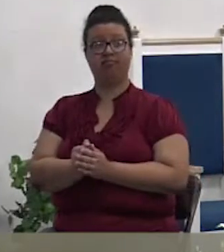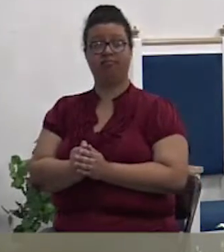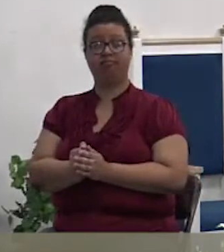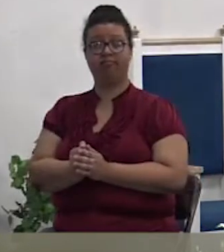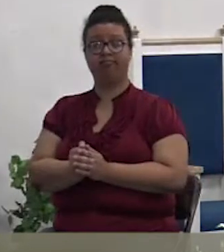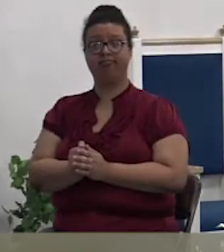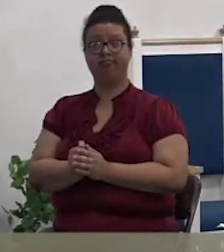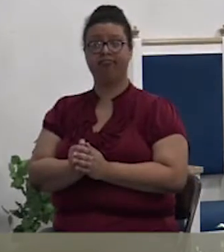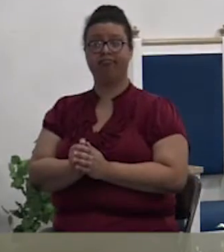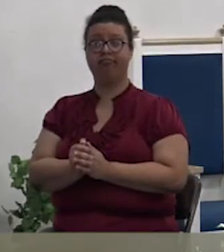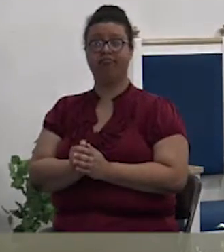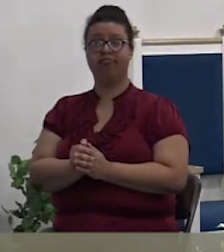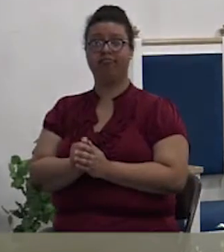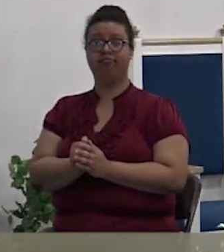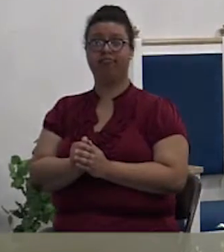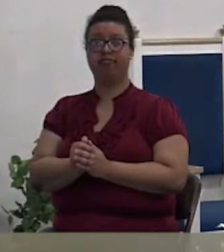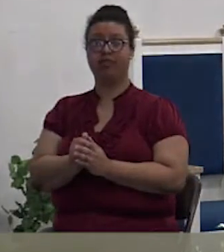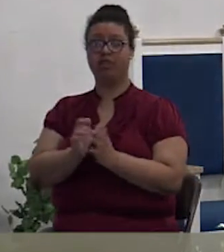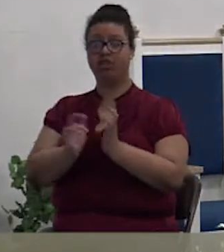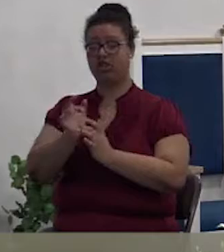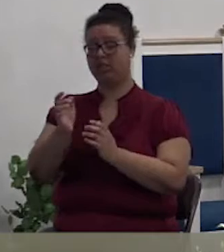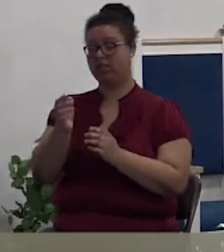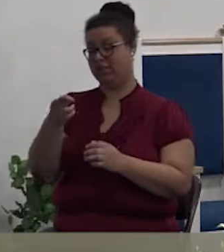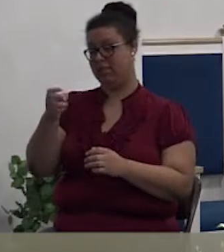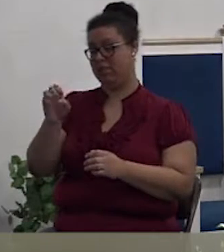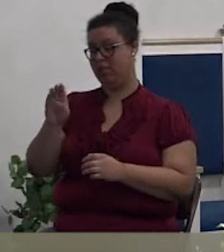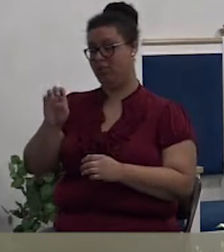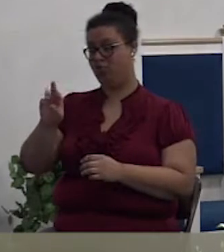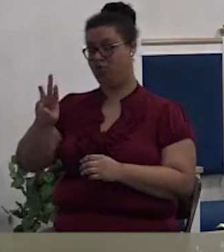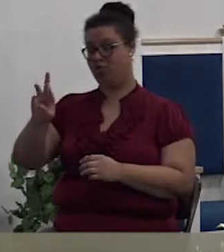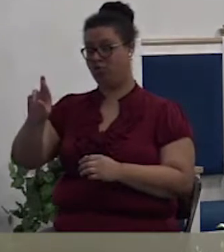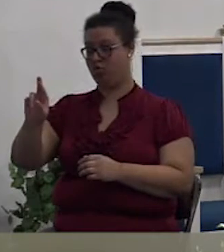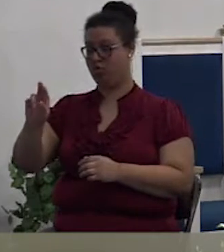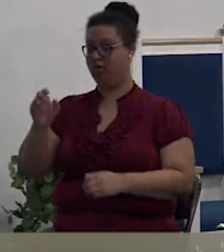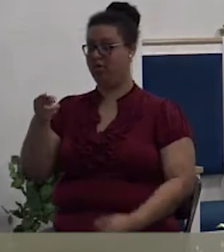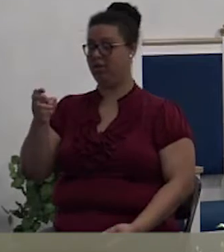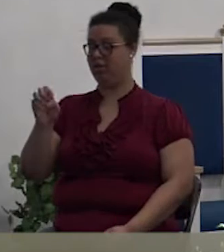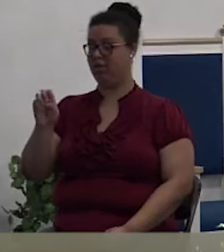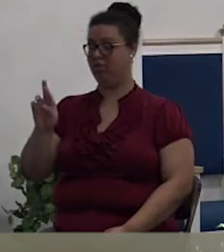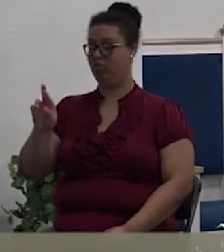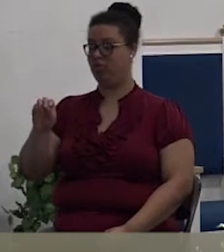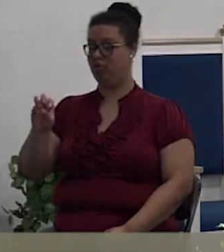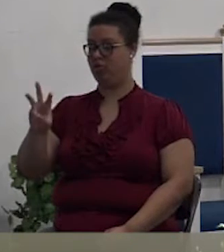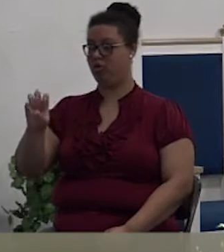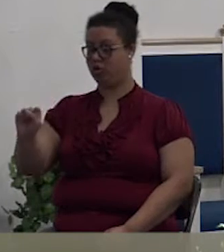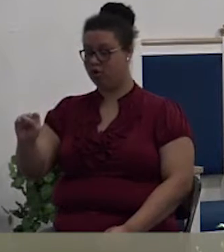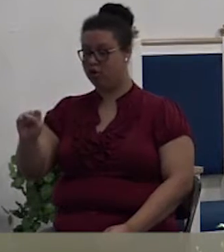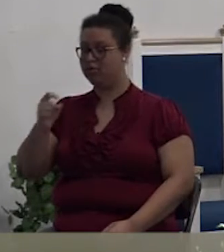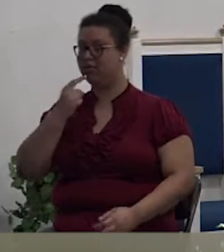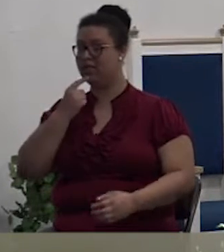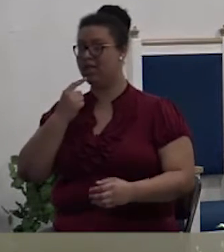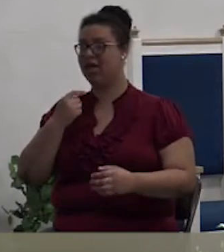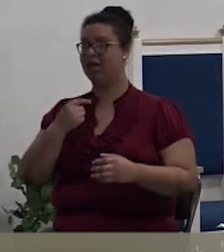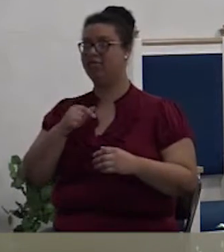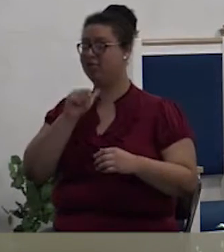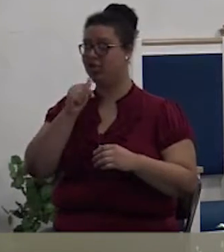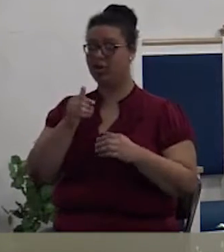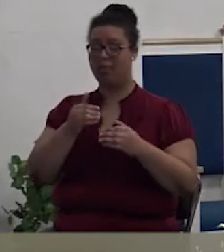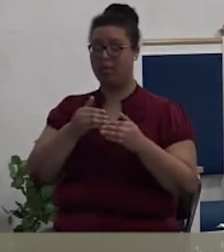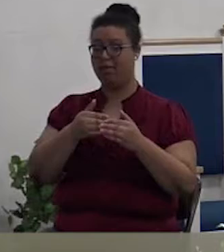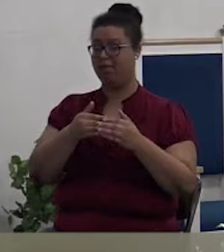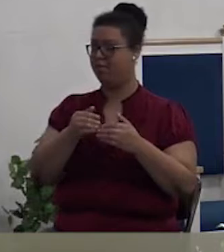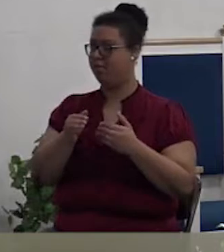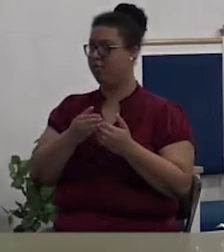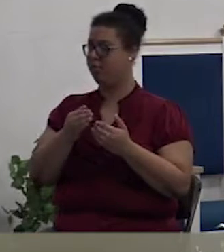He goes on in Hebrews, he talks about being persuaded. Are we persuaded by the lives of those that came